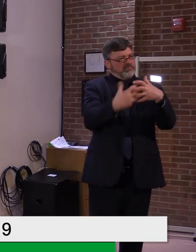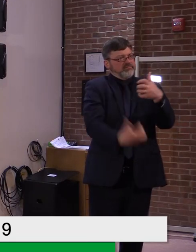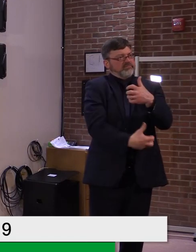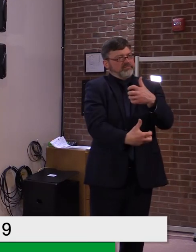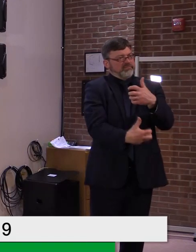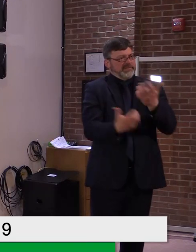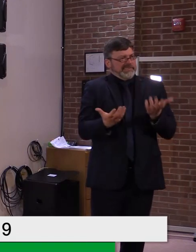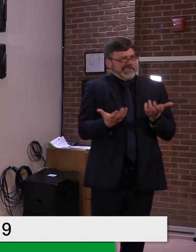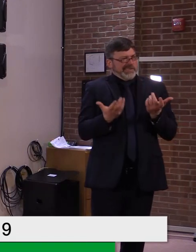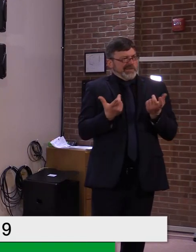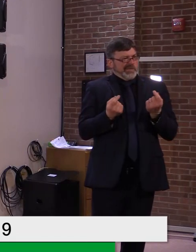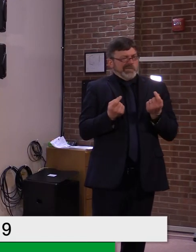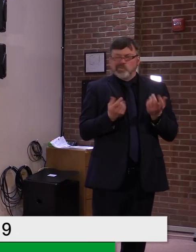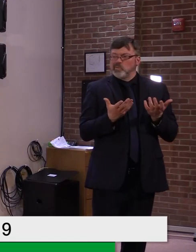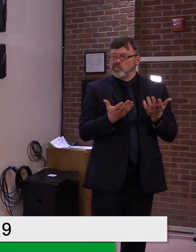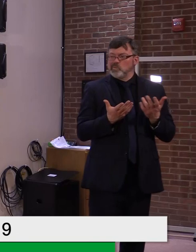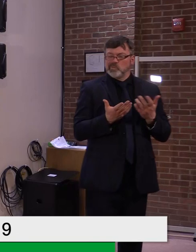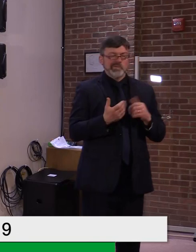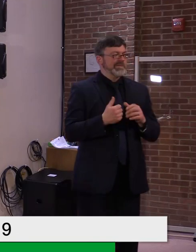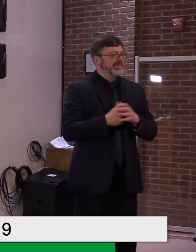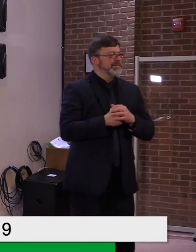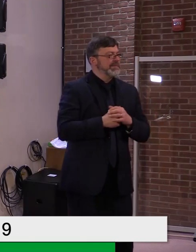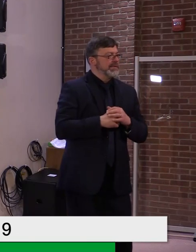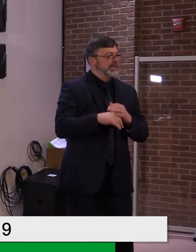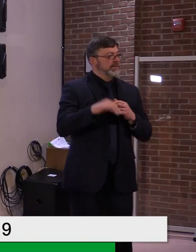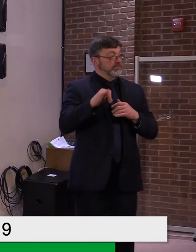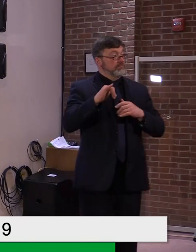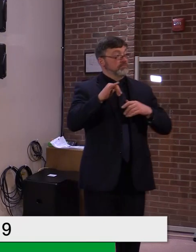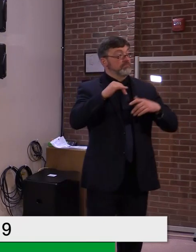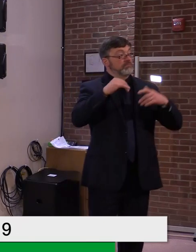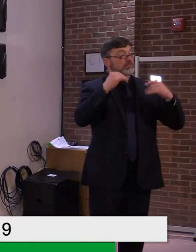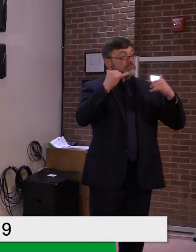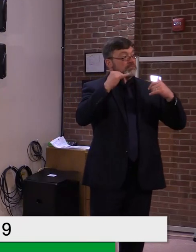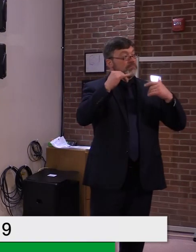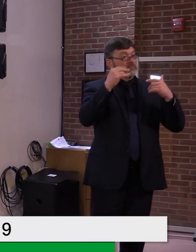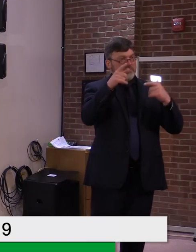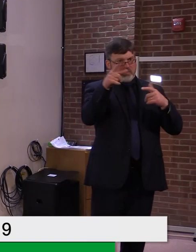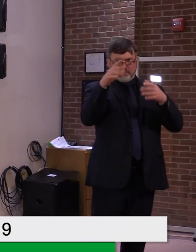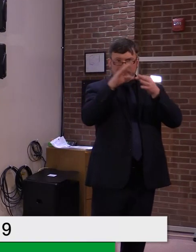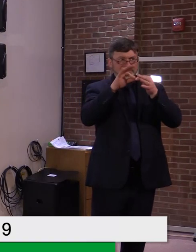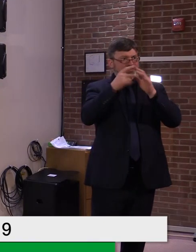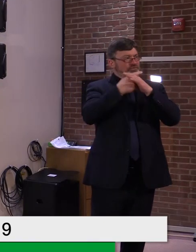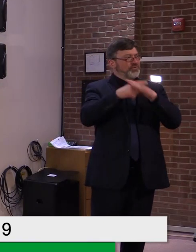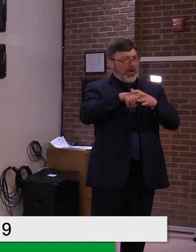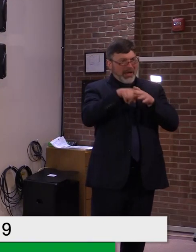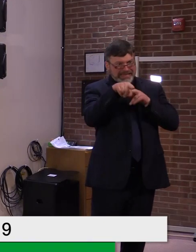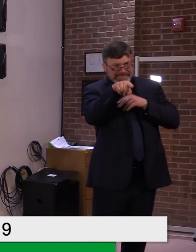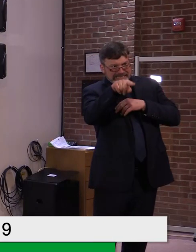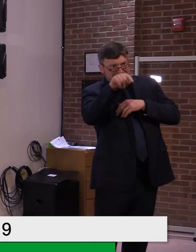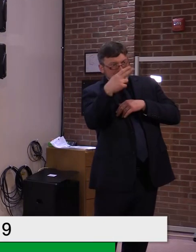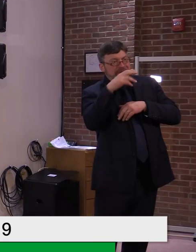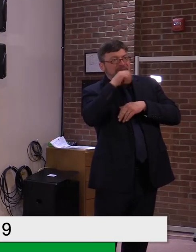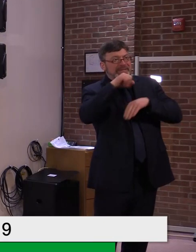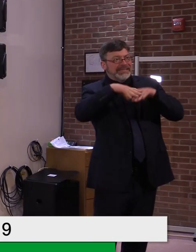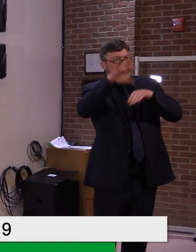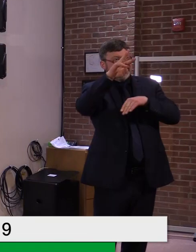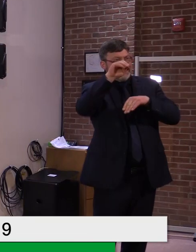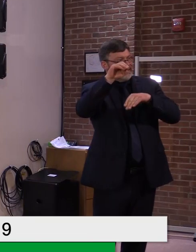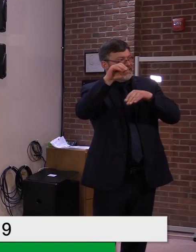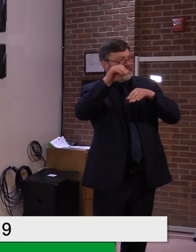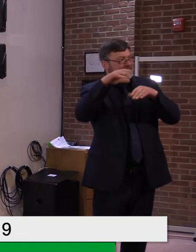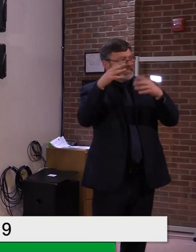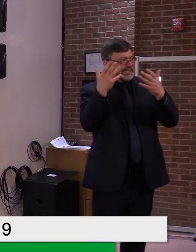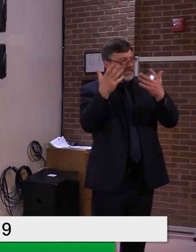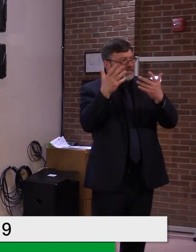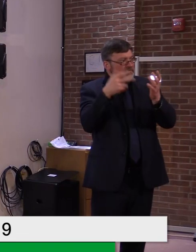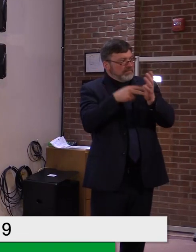to address it as we move to the 60-plus age band and the other banding levels beyond. Yeah, thank you, Tom, for the question.